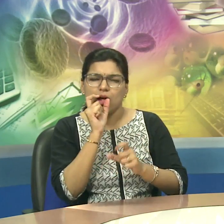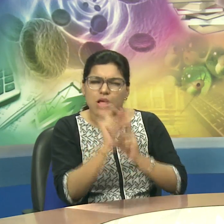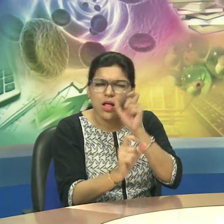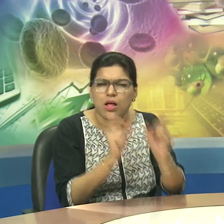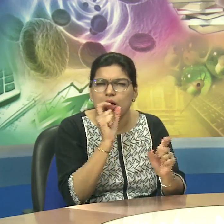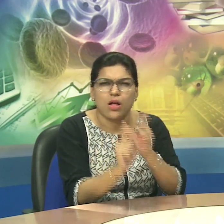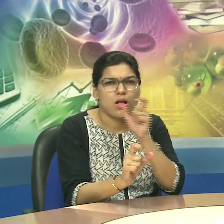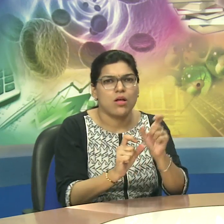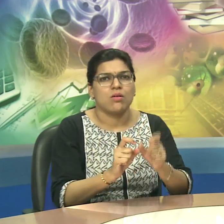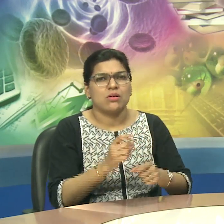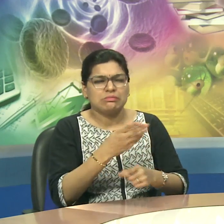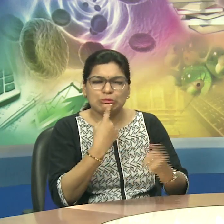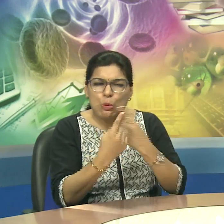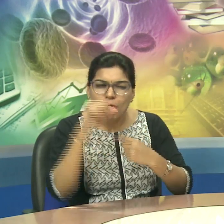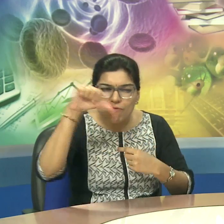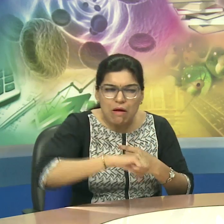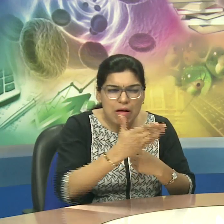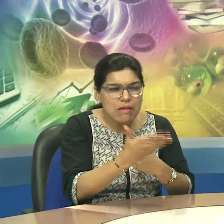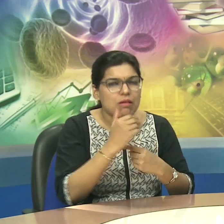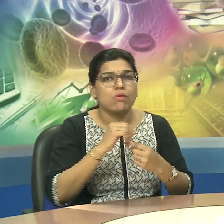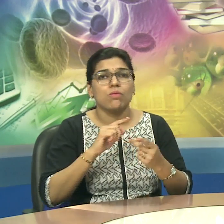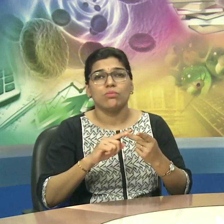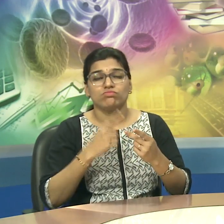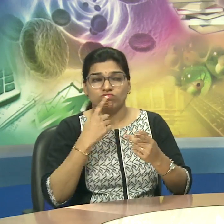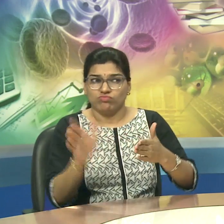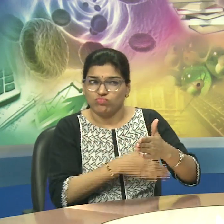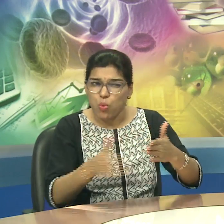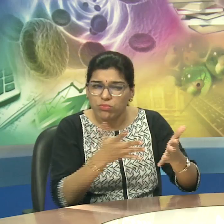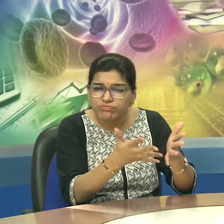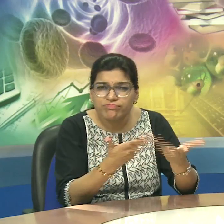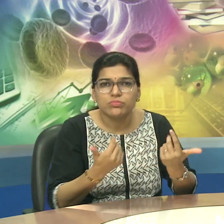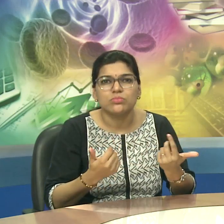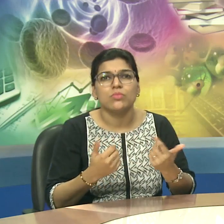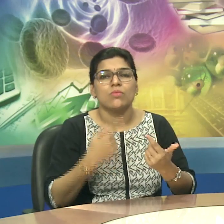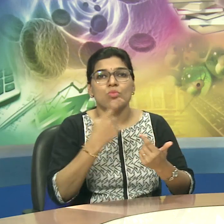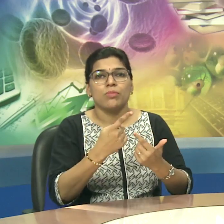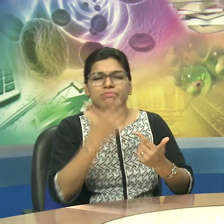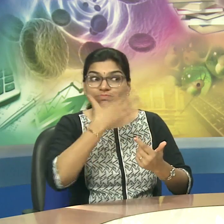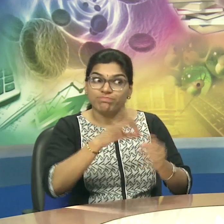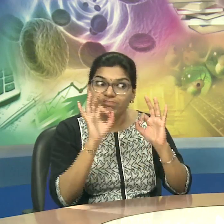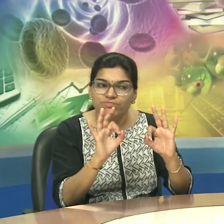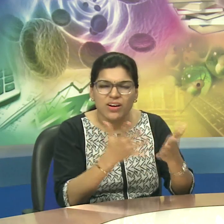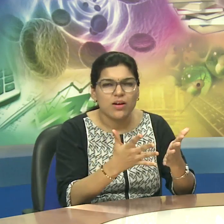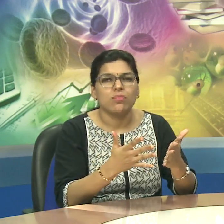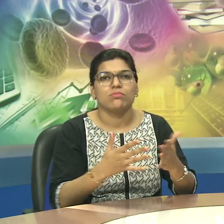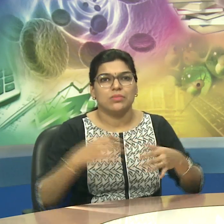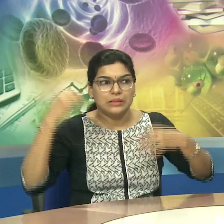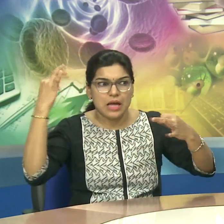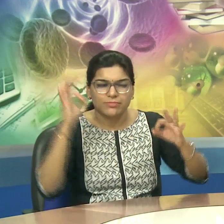She used to make faces at the bird and used to